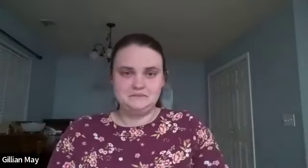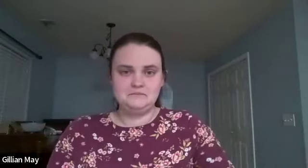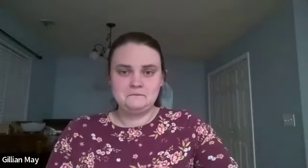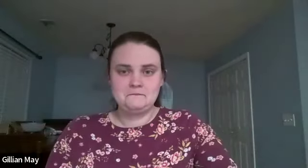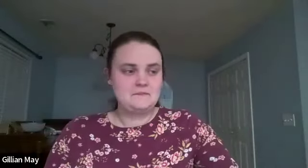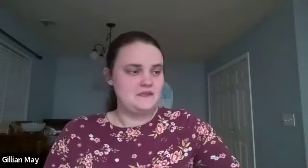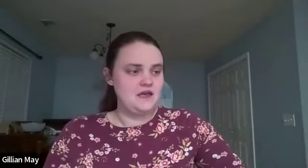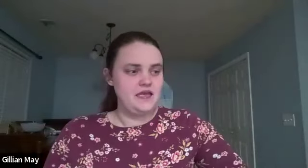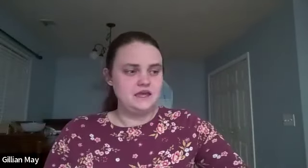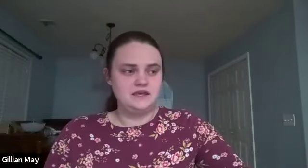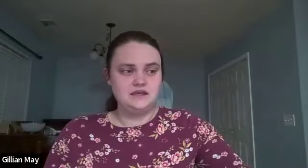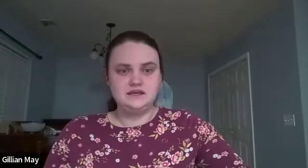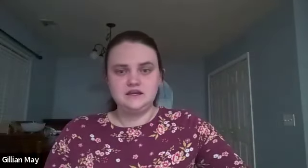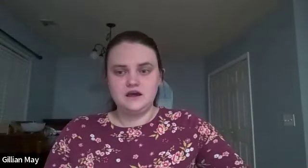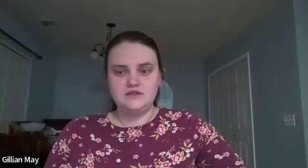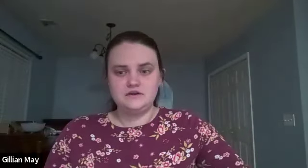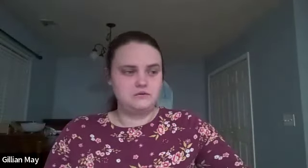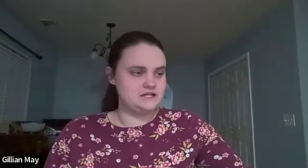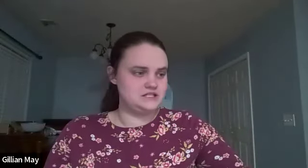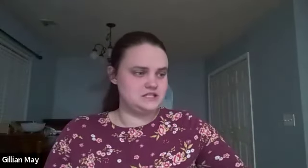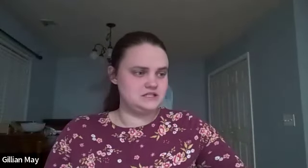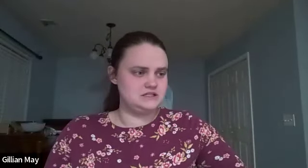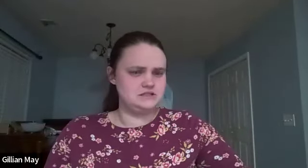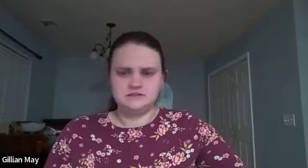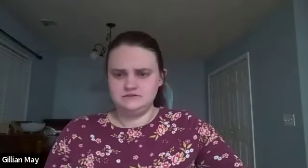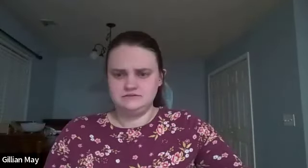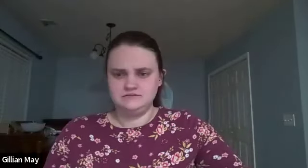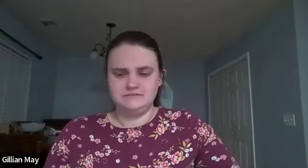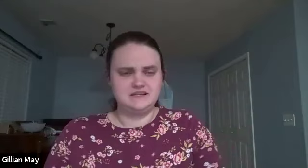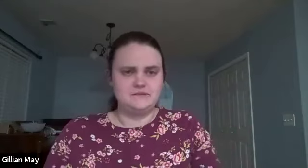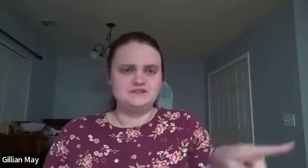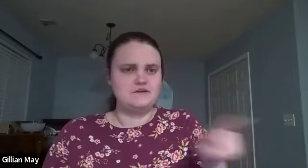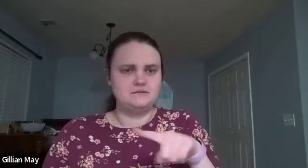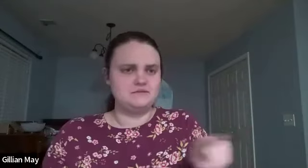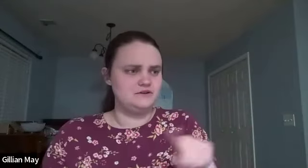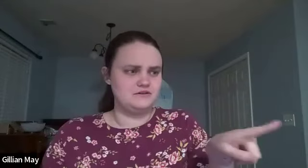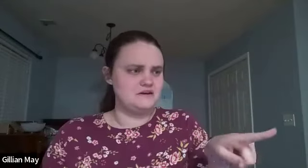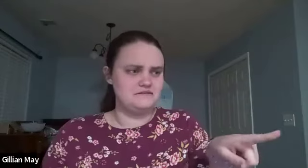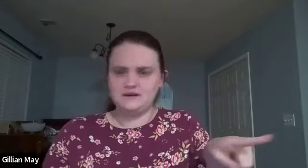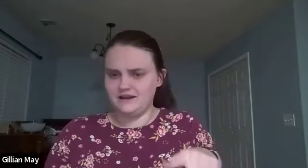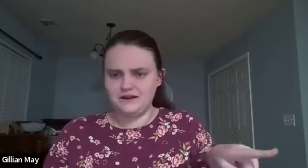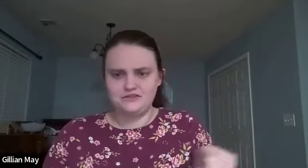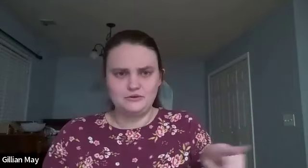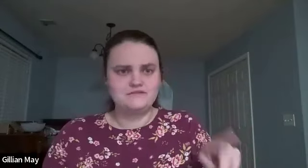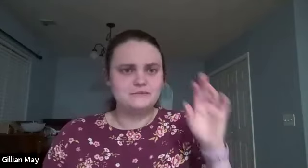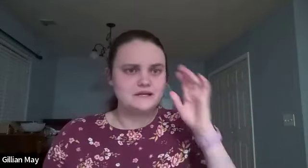Yep. Any other questions? My time is off on my computer and my phone. I got kind of thrown off for a minute.